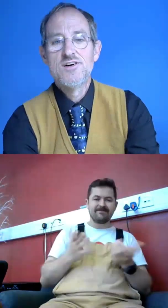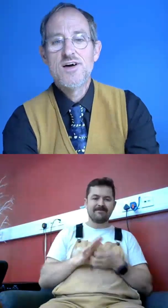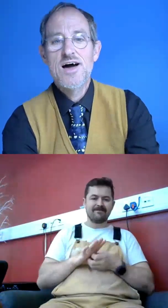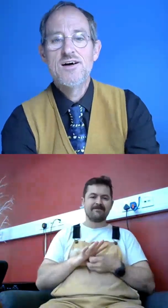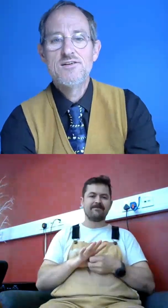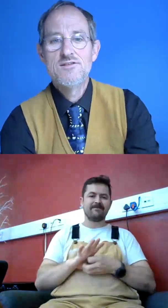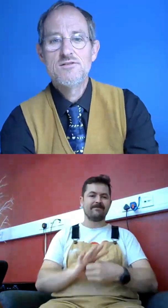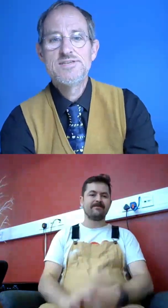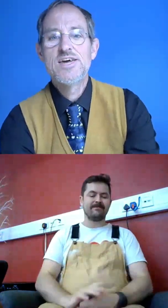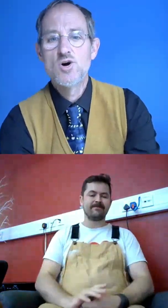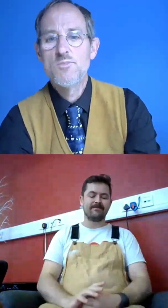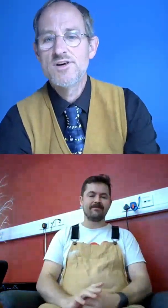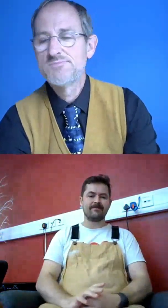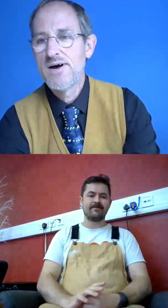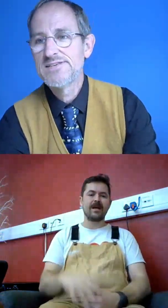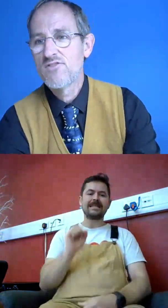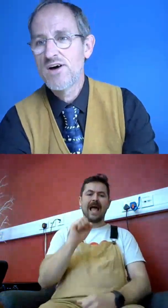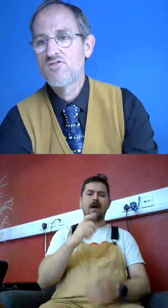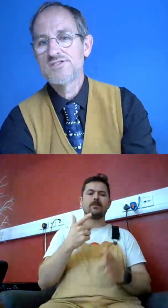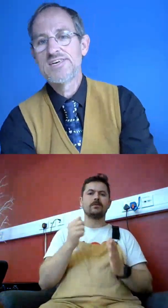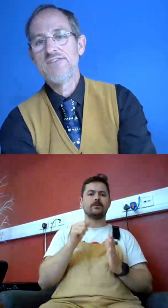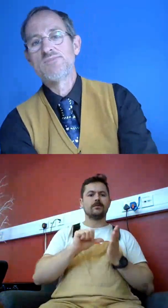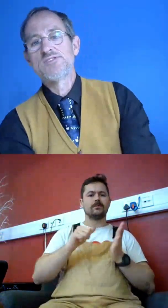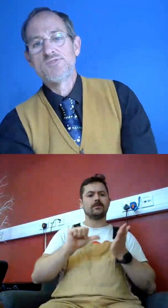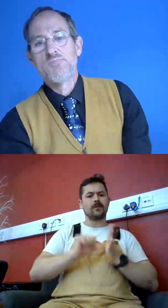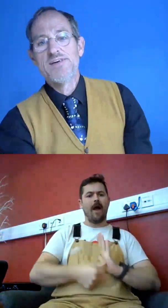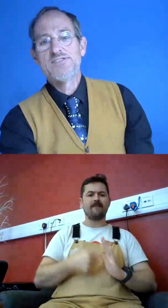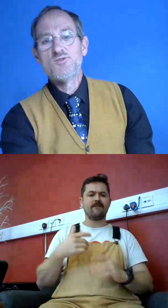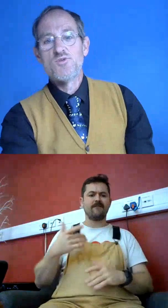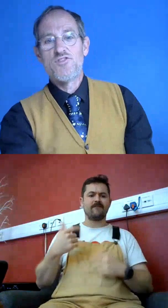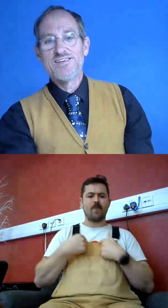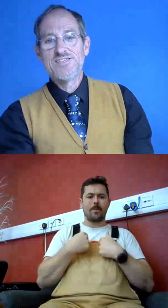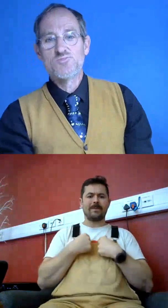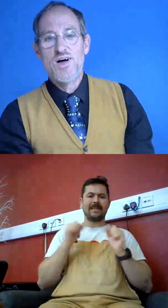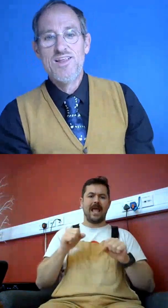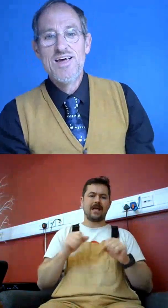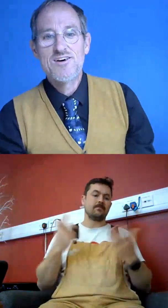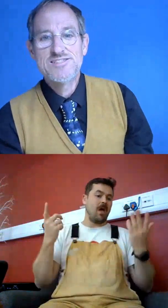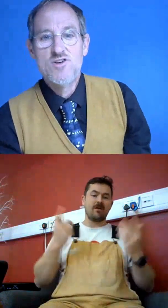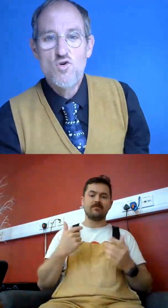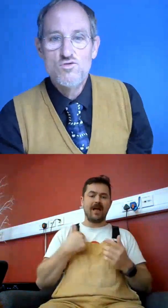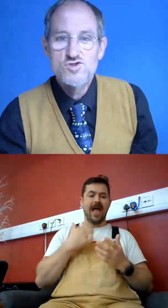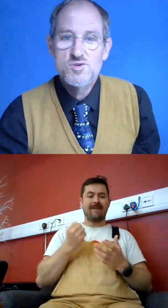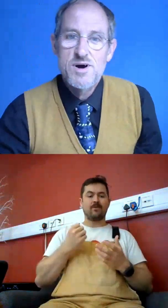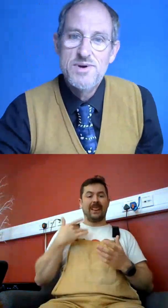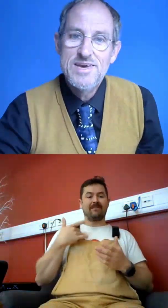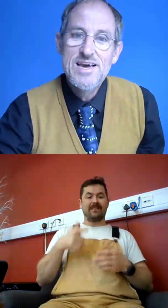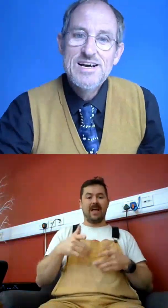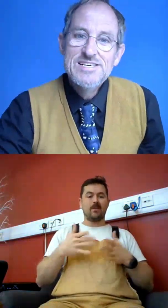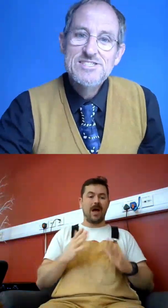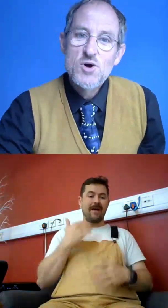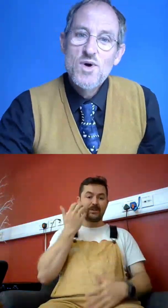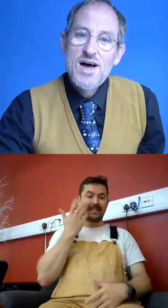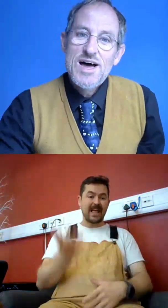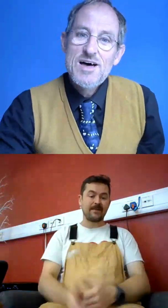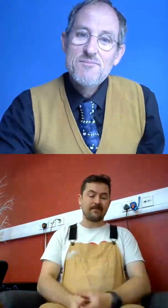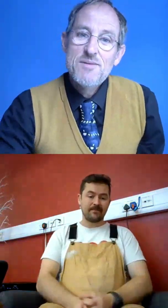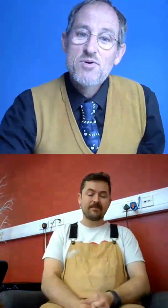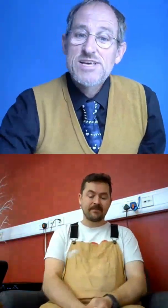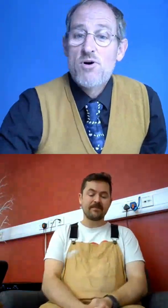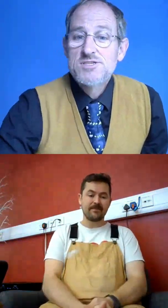can't take up their space. I've got to give them some space to do other things as well. It's not all just about me.